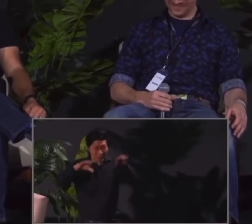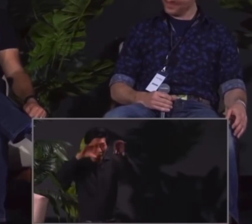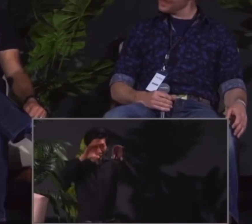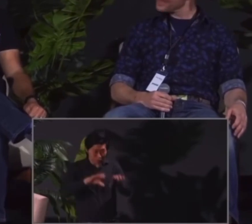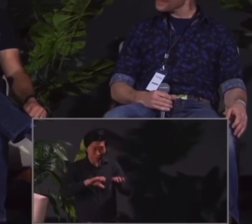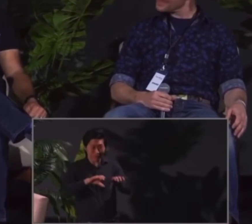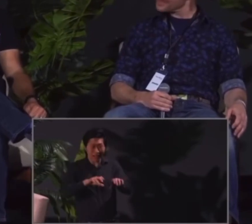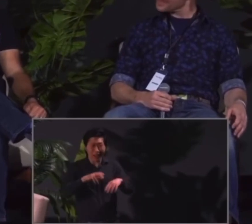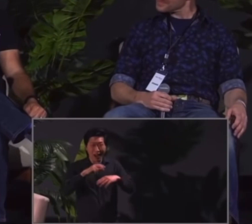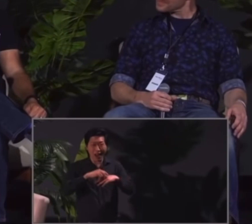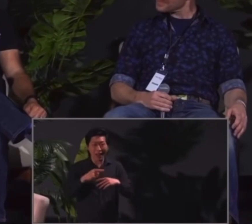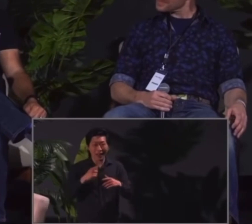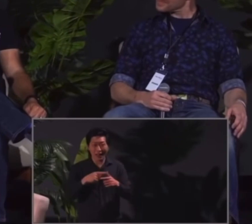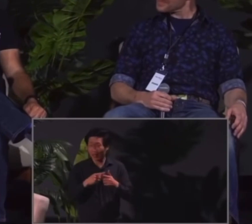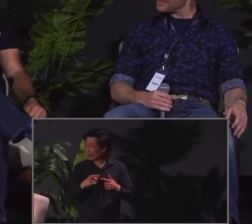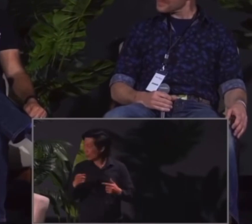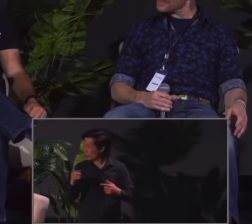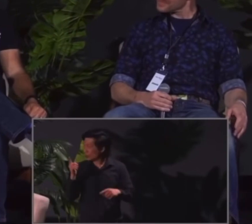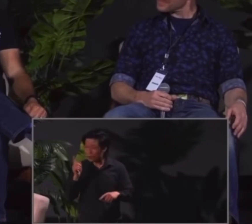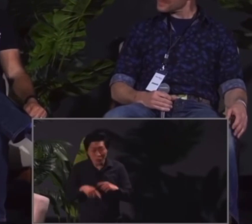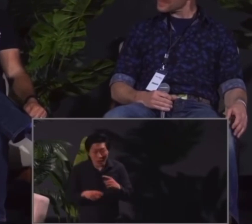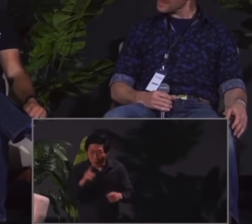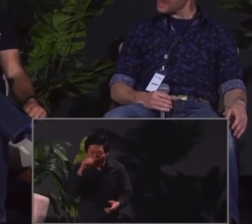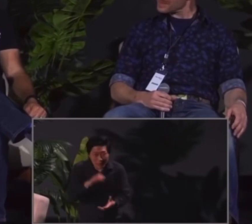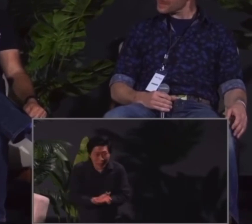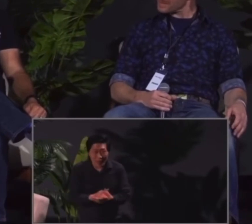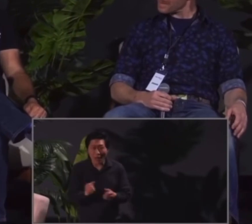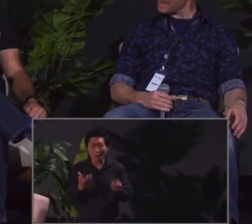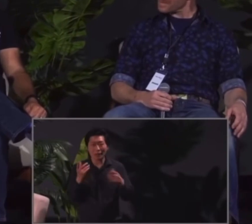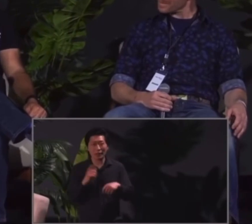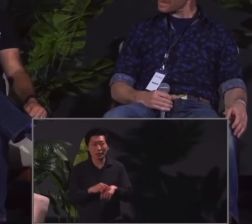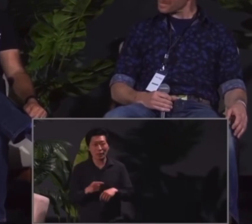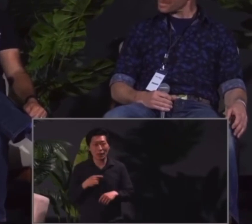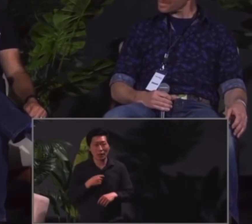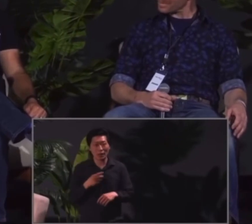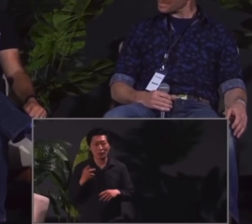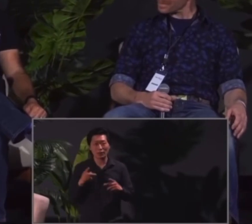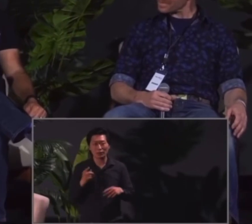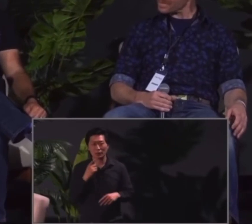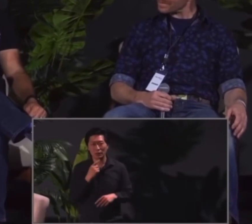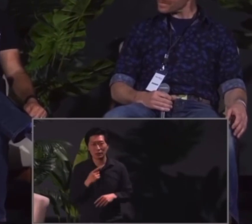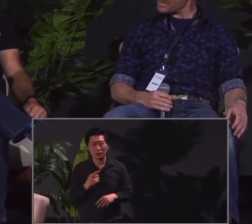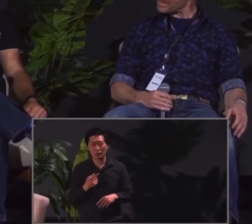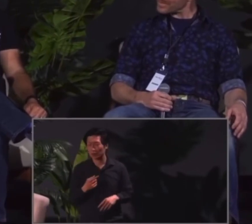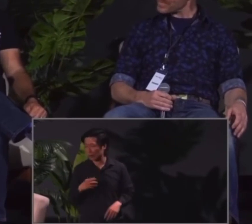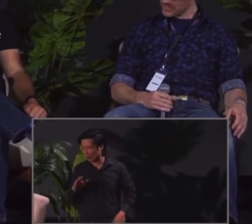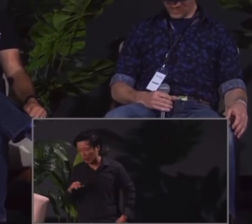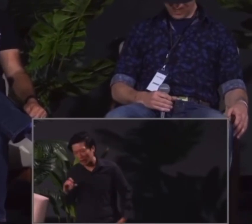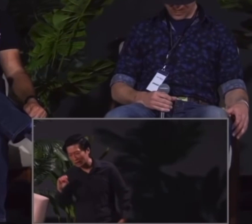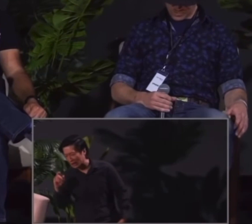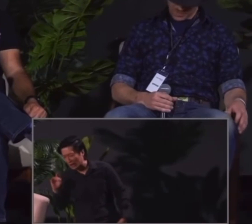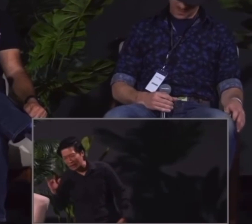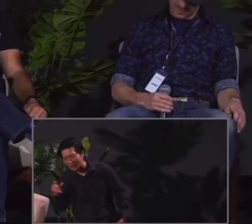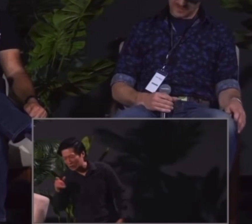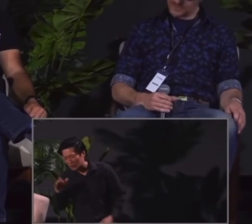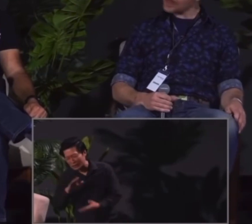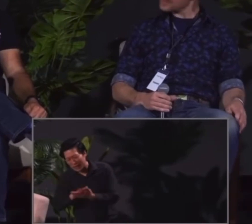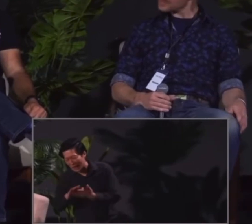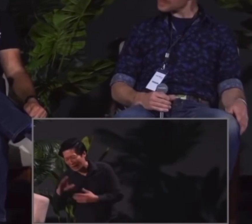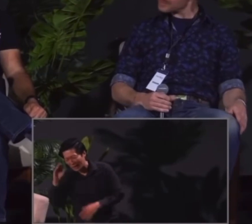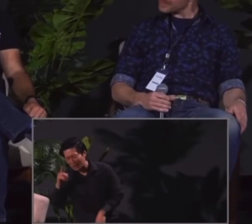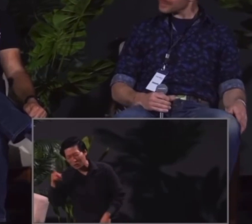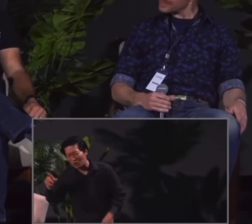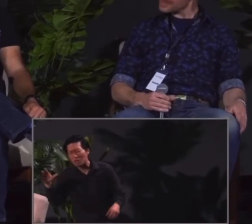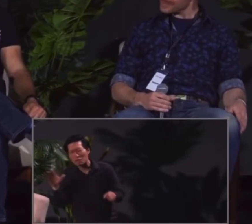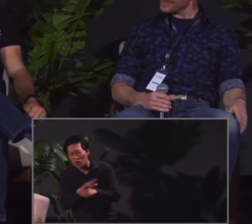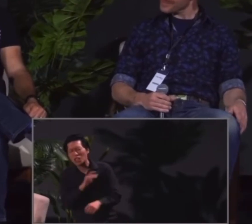And man alive, you cannot believe how many times I've heard people say, "Well, Sandy, you're a nice guy, but you're really full of